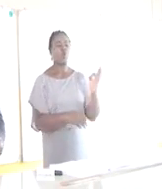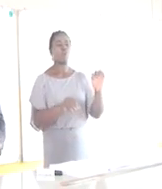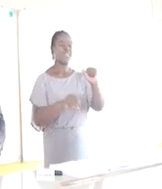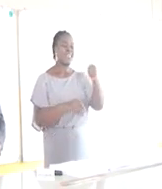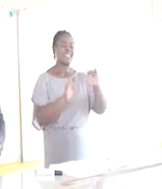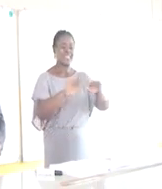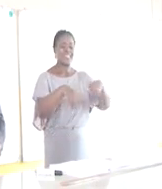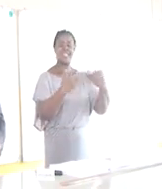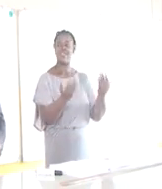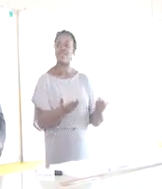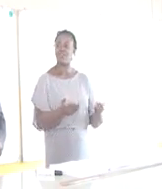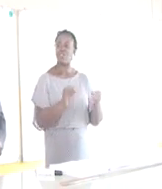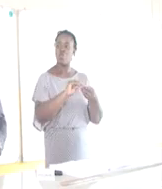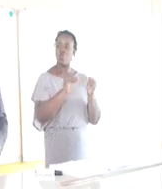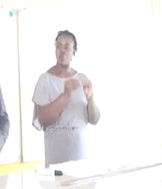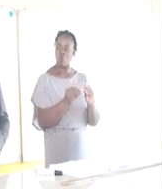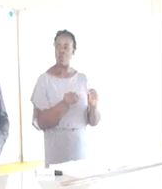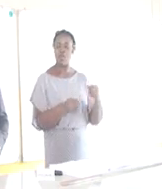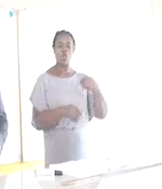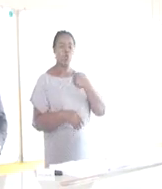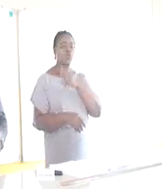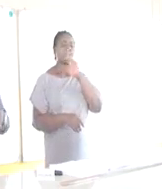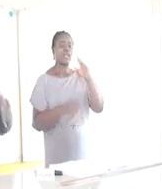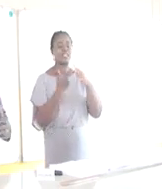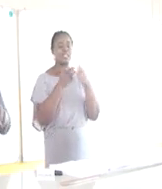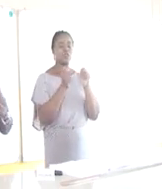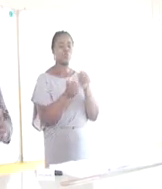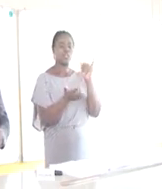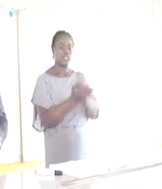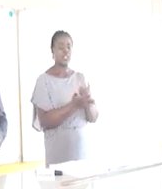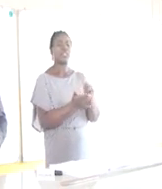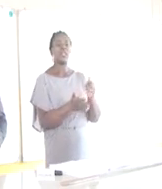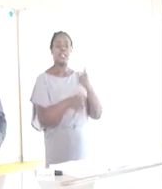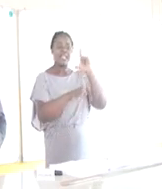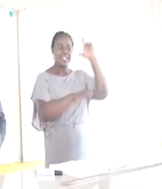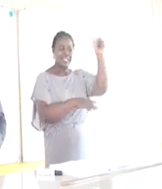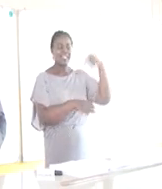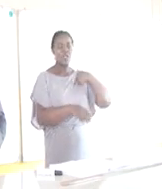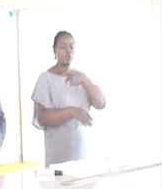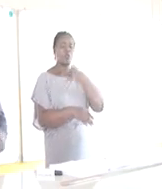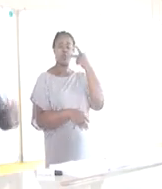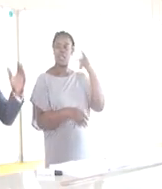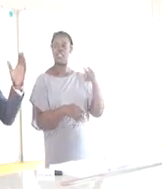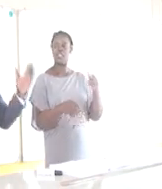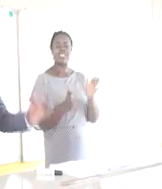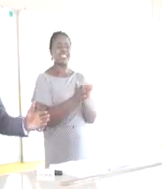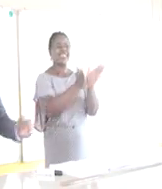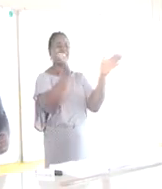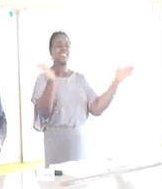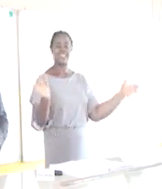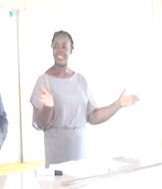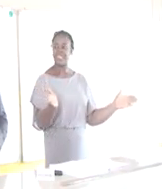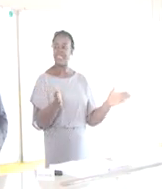given sequence. We're going to start from that, and thereafter we'll look at the general formulas of